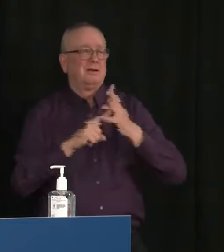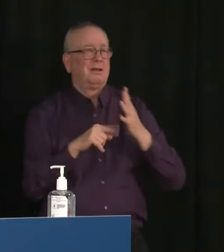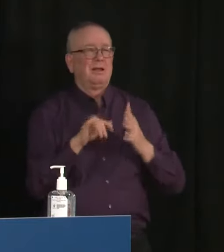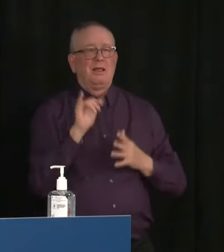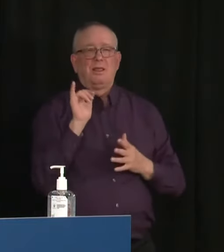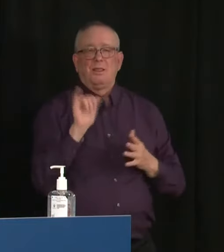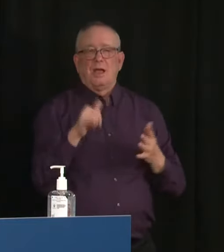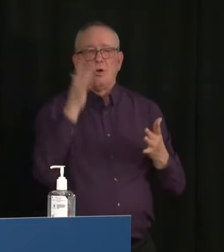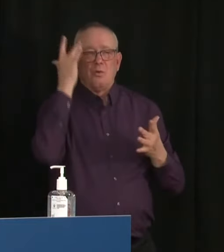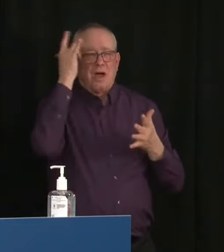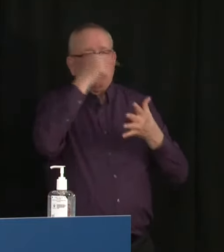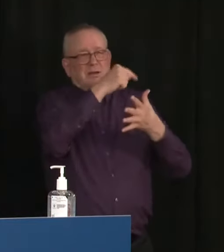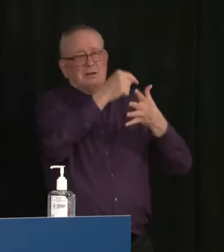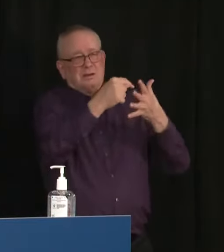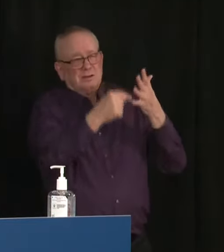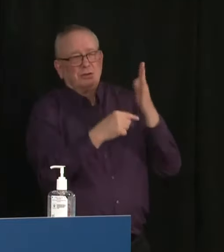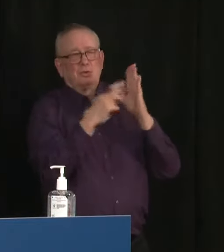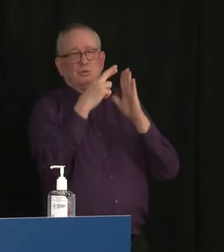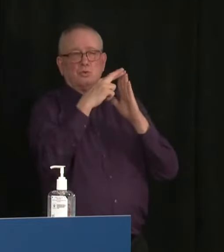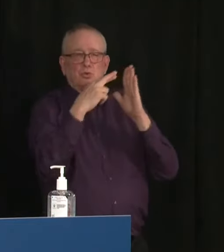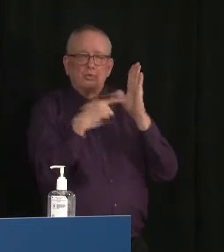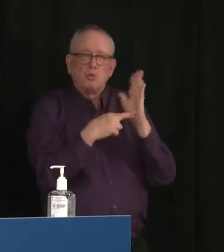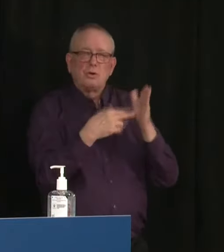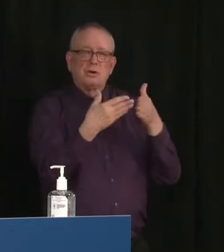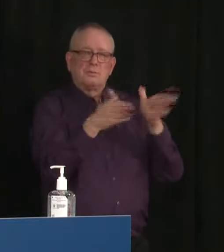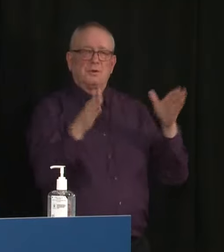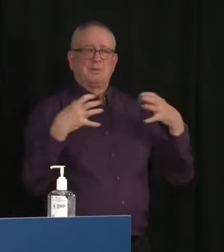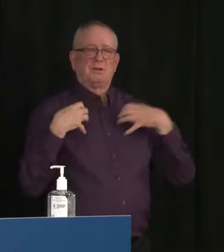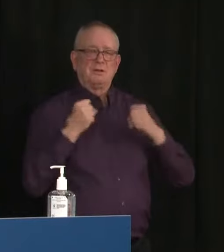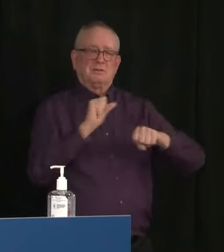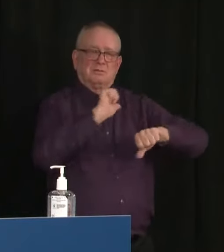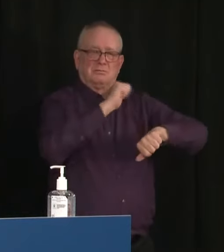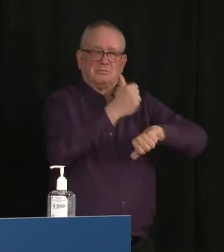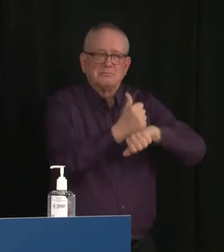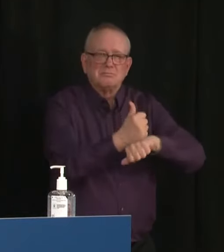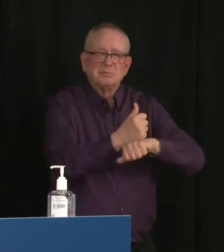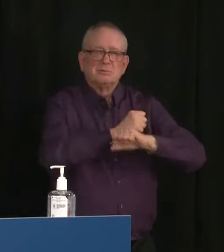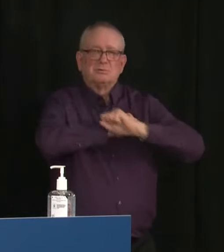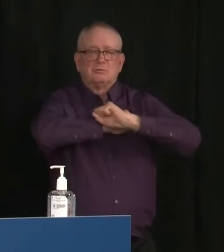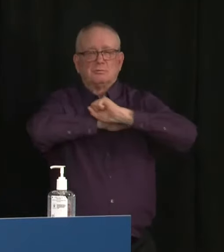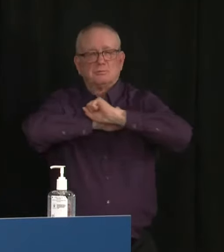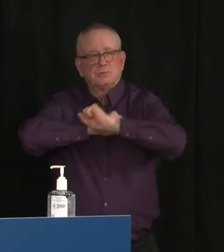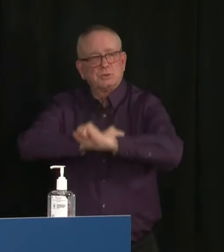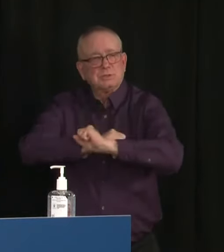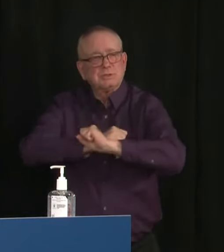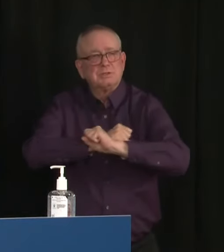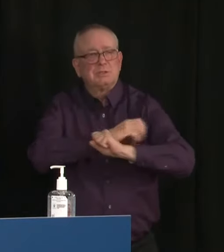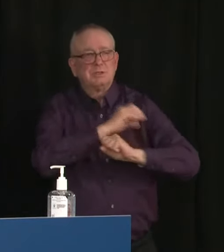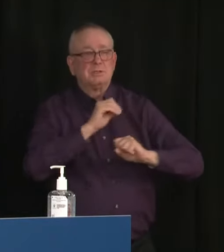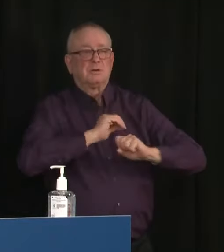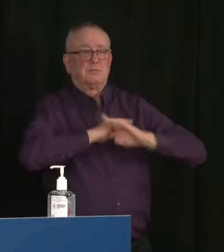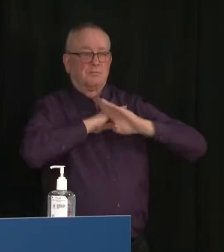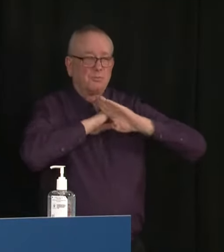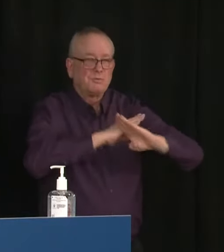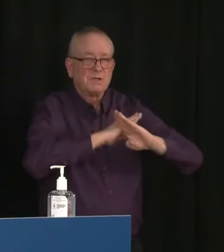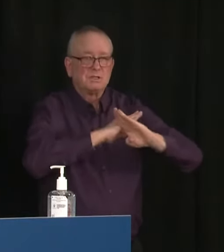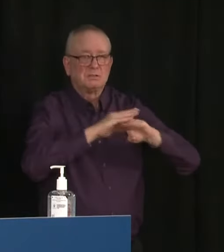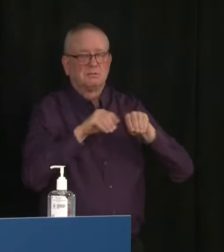and why we all must continue to limit in-person interactions as much as possible. We have now administered more